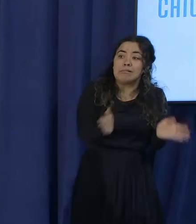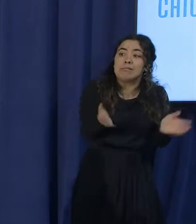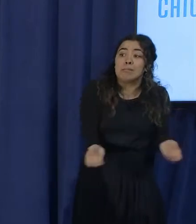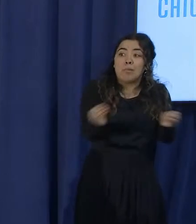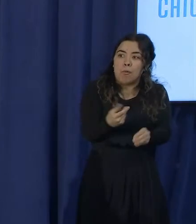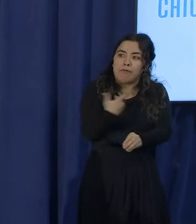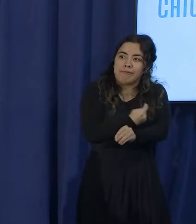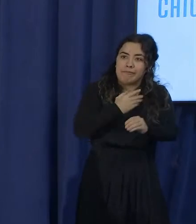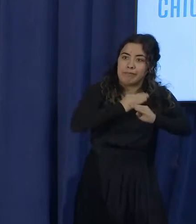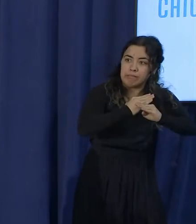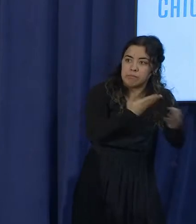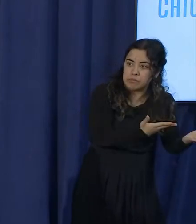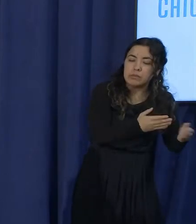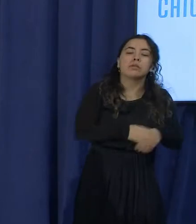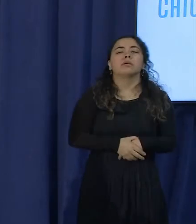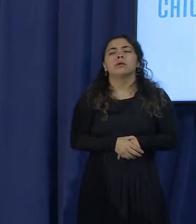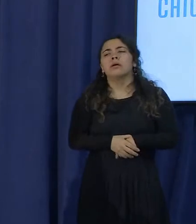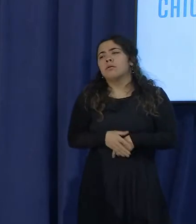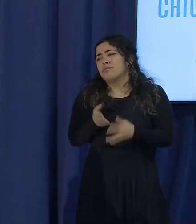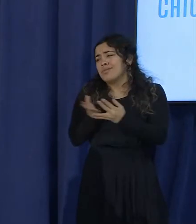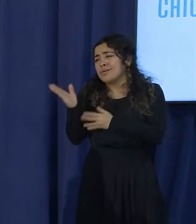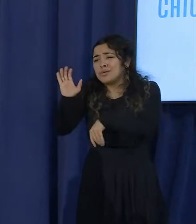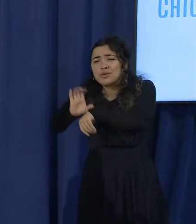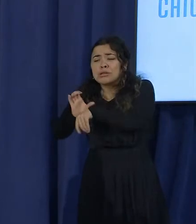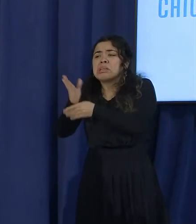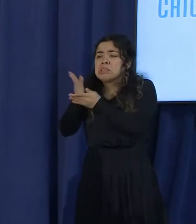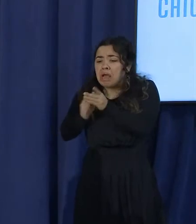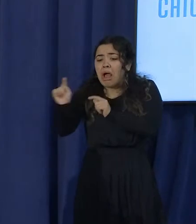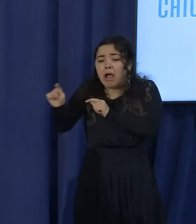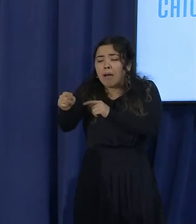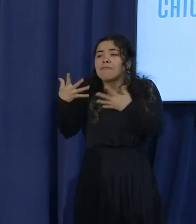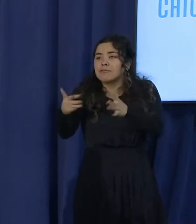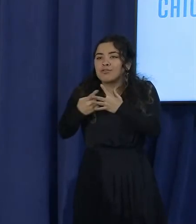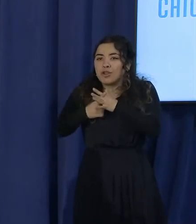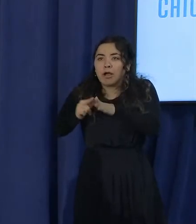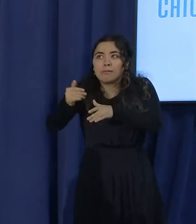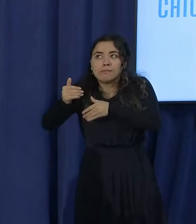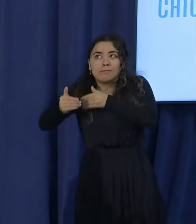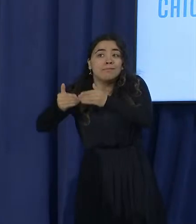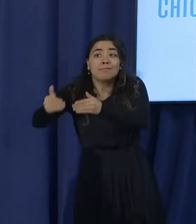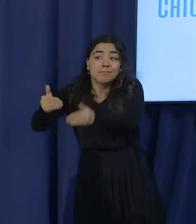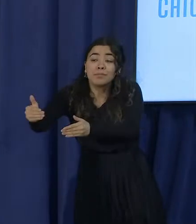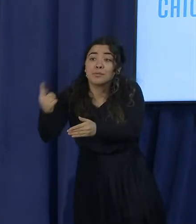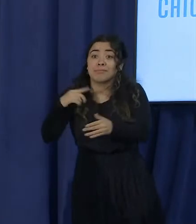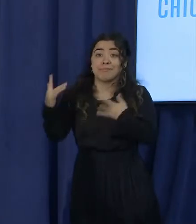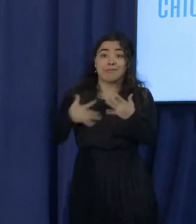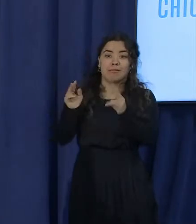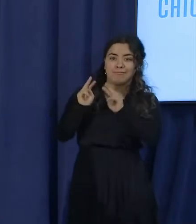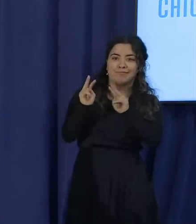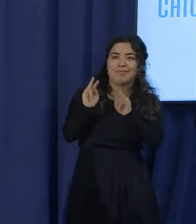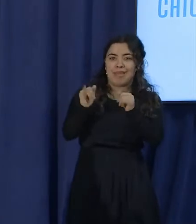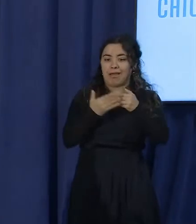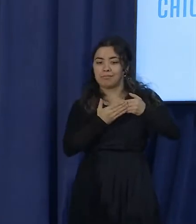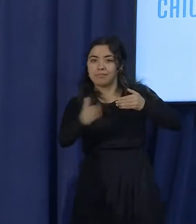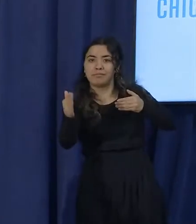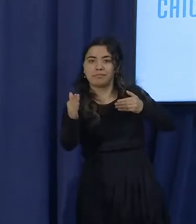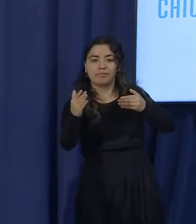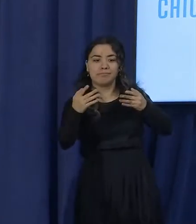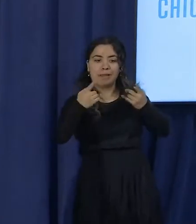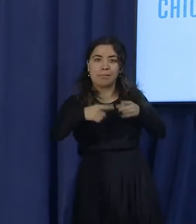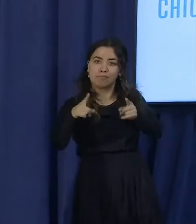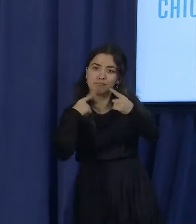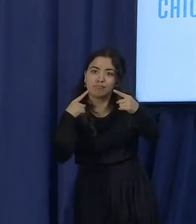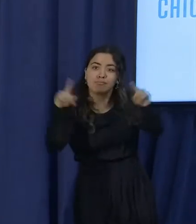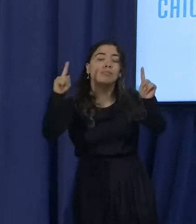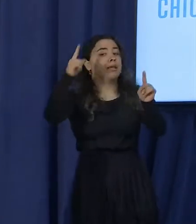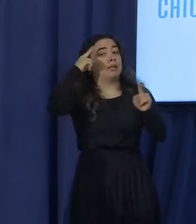churches and other community-based organizations that has already begun. We're really excited about these efforts. I think it's one of the spaces that Chicago